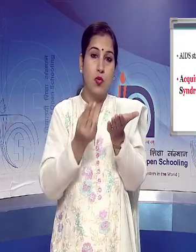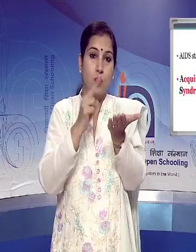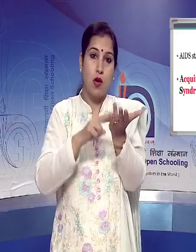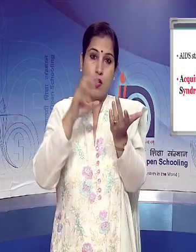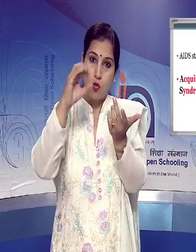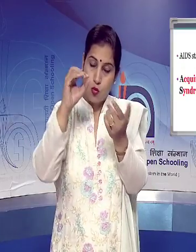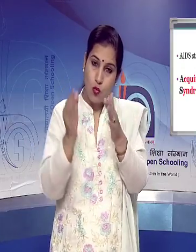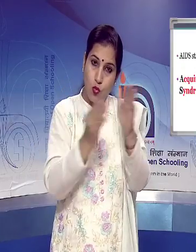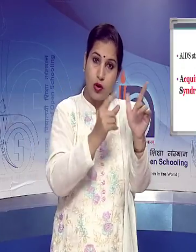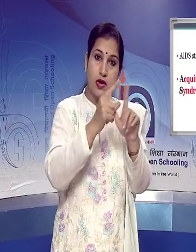Immunodeficiency